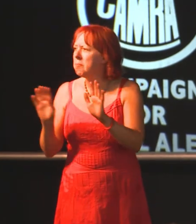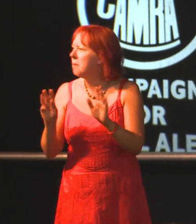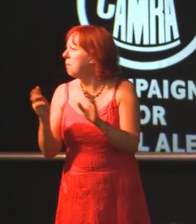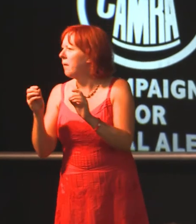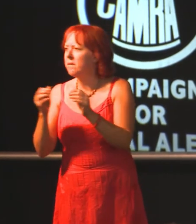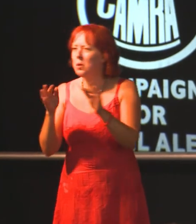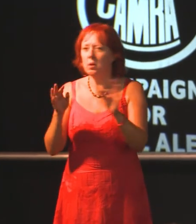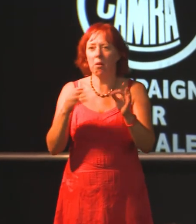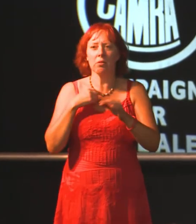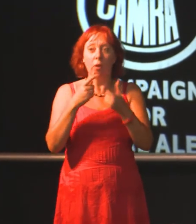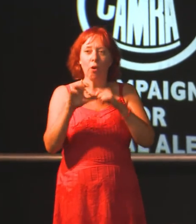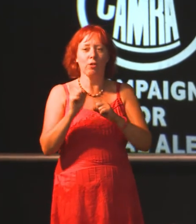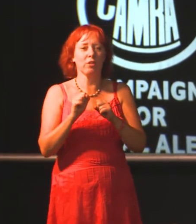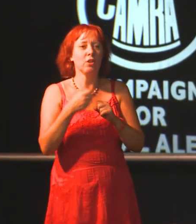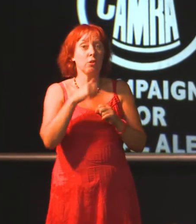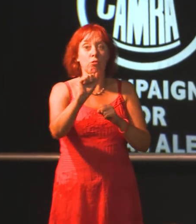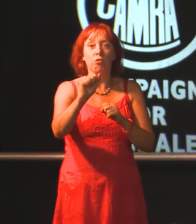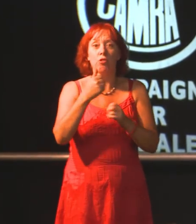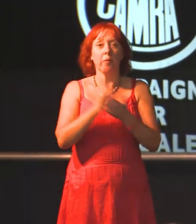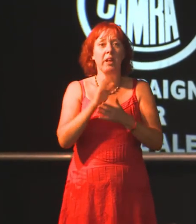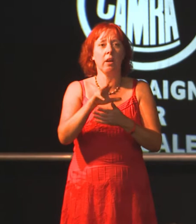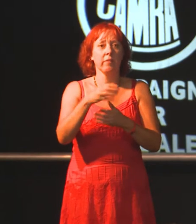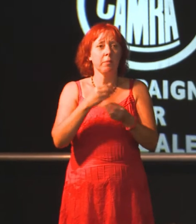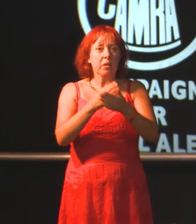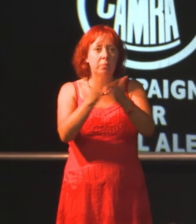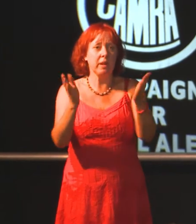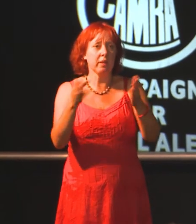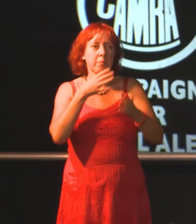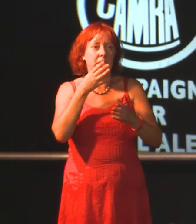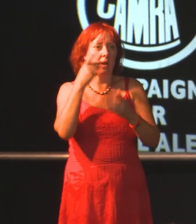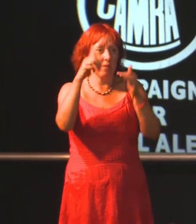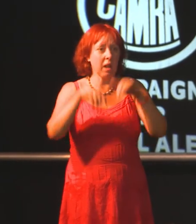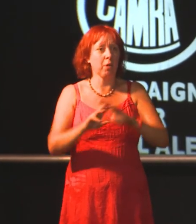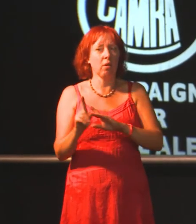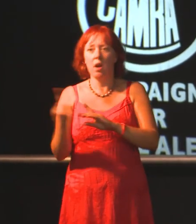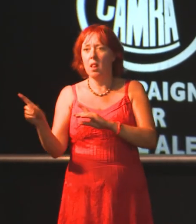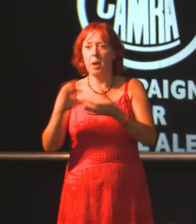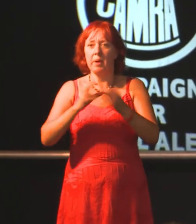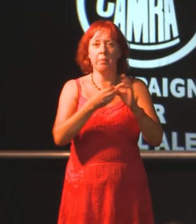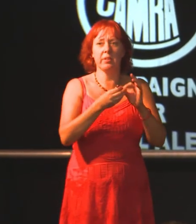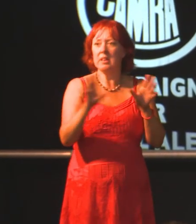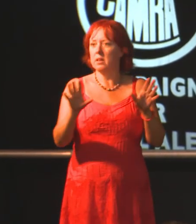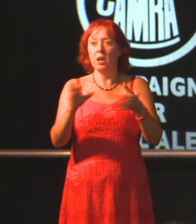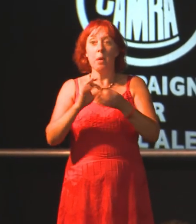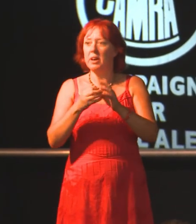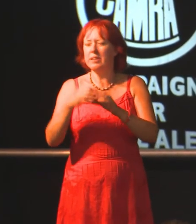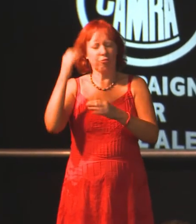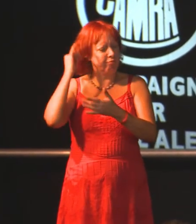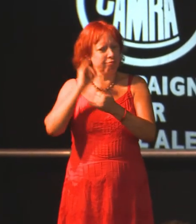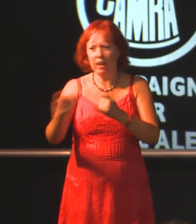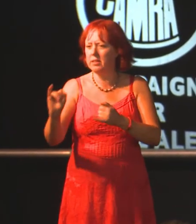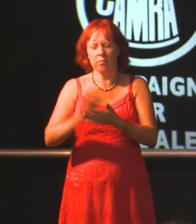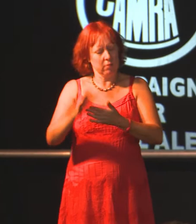Well, of course, you should have been the official beers available at all the Olympic venues. It's a